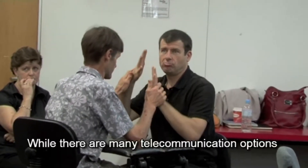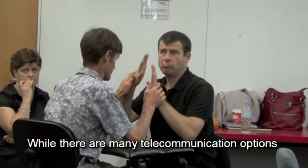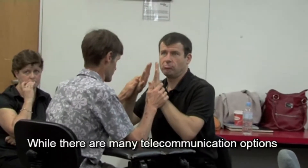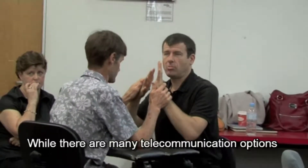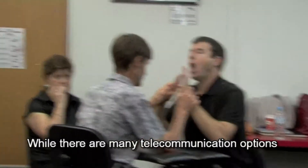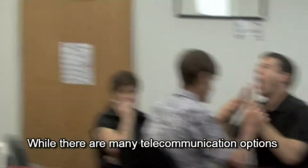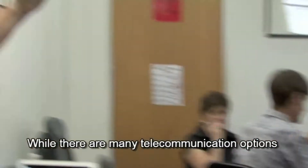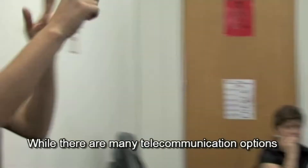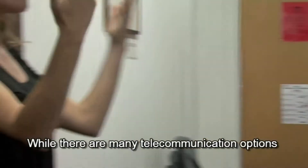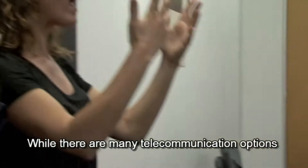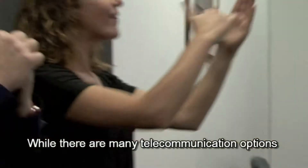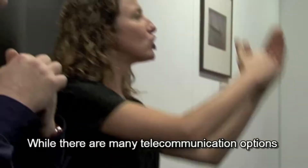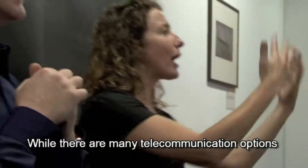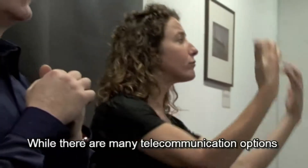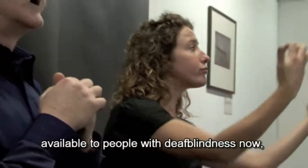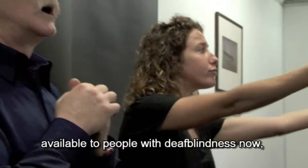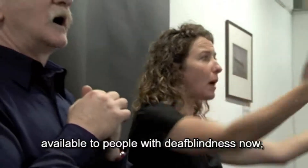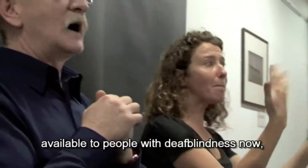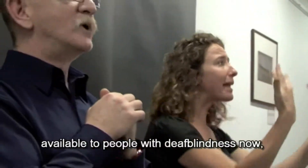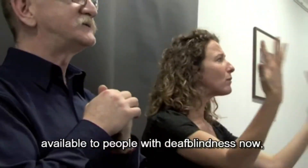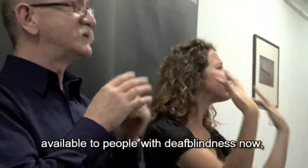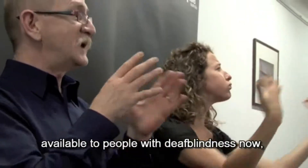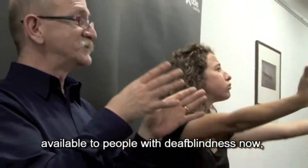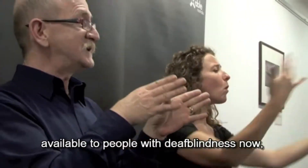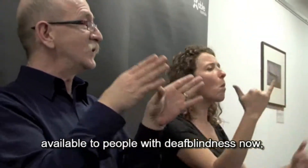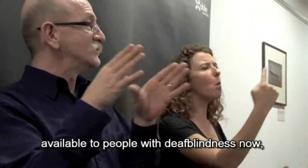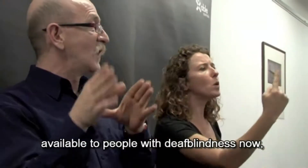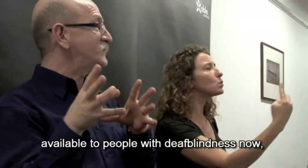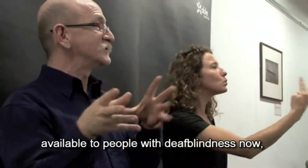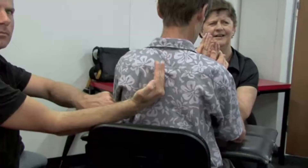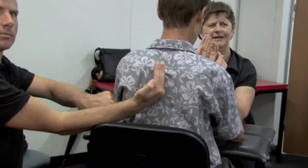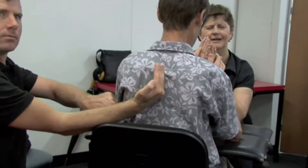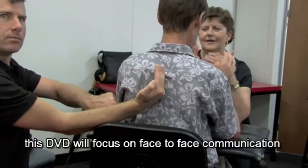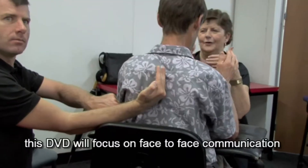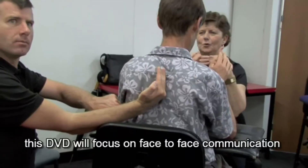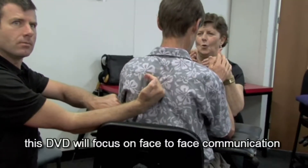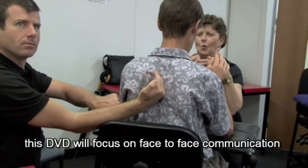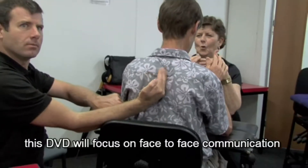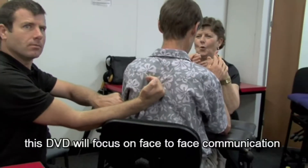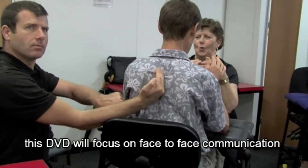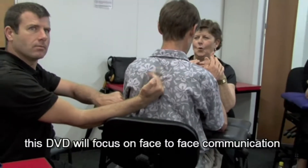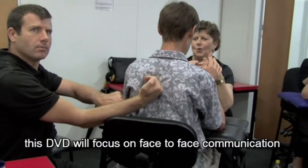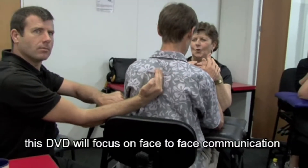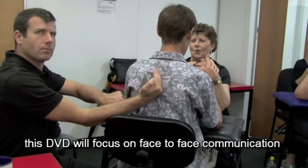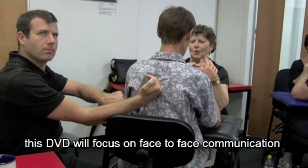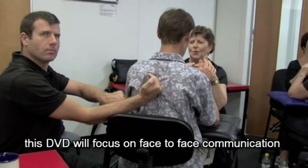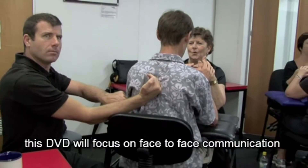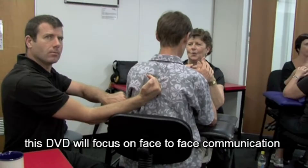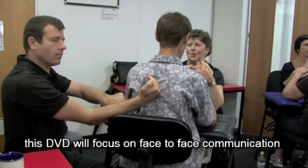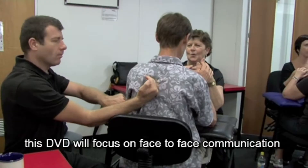While there are many telecommunication options available to people with deafblindness now, this DVD will focus on face-to-face